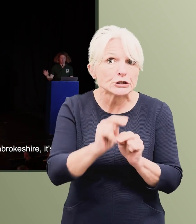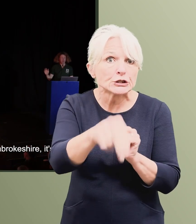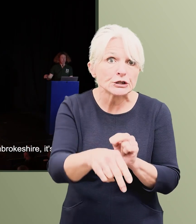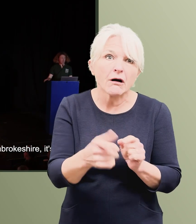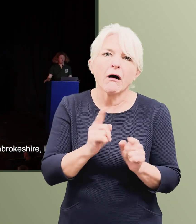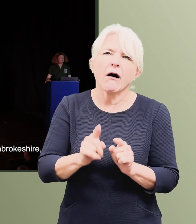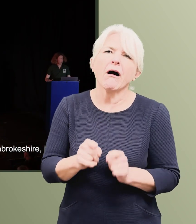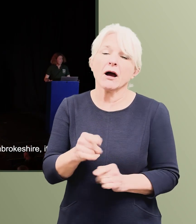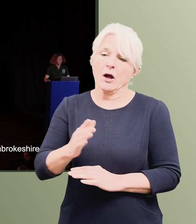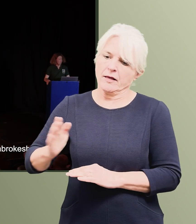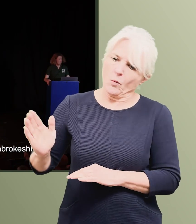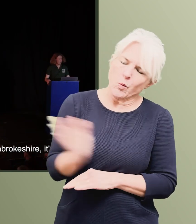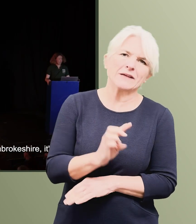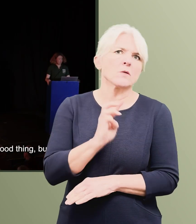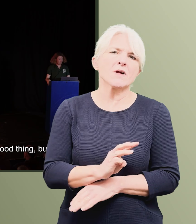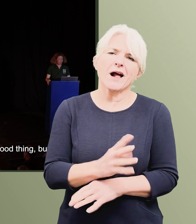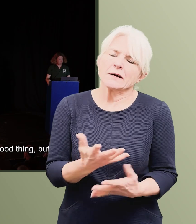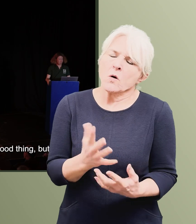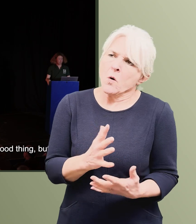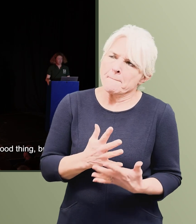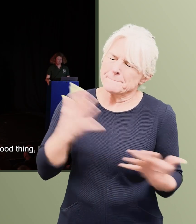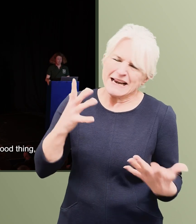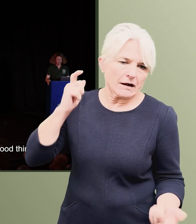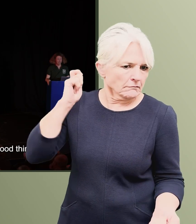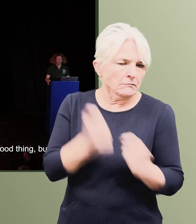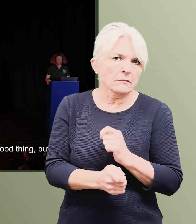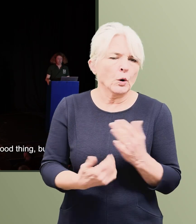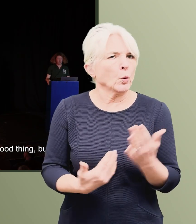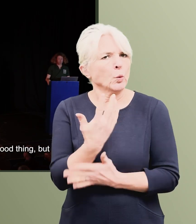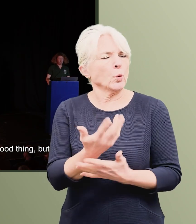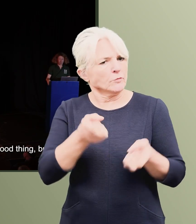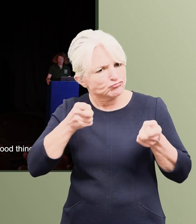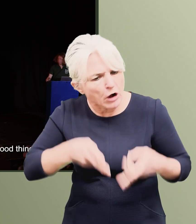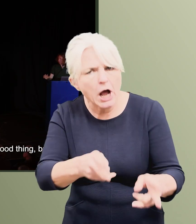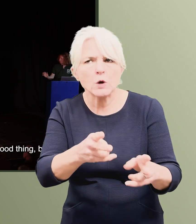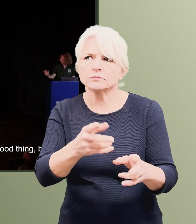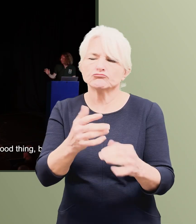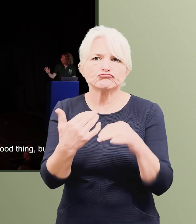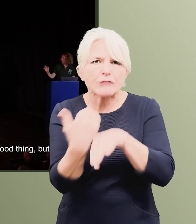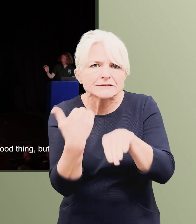isn't. But in Pembrokeshire, it's fair to say we don't get that much development, and that in some ways is a good thing.